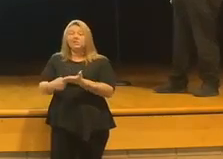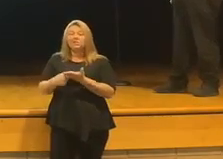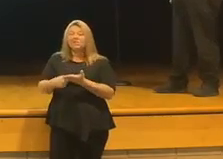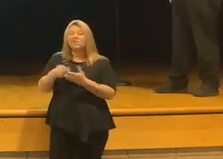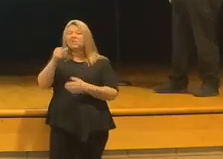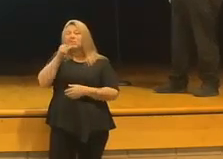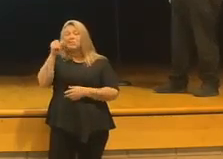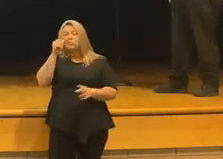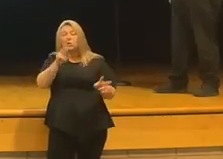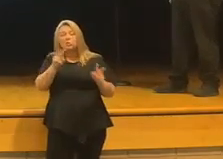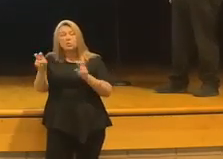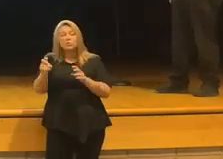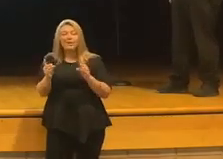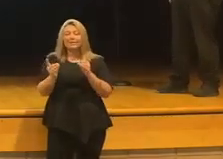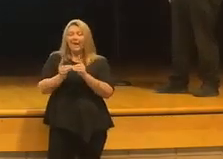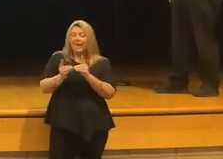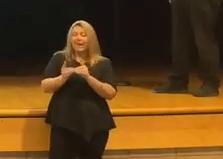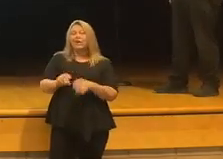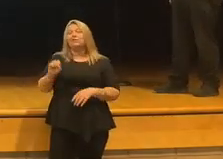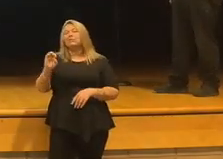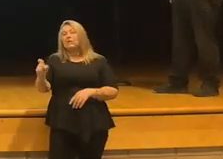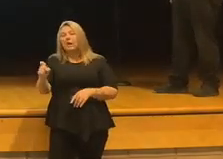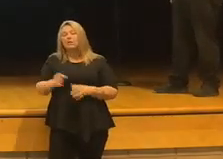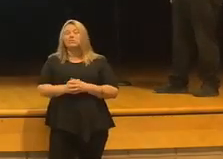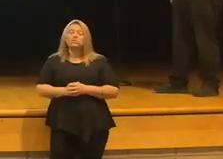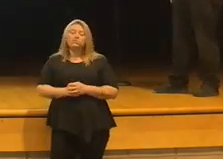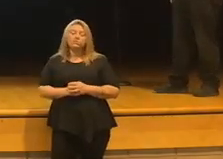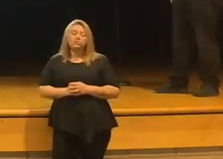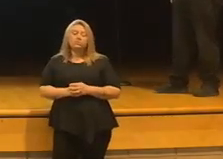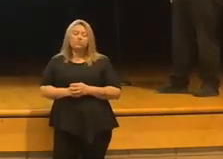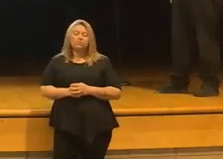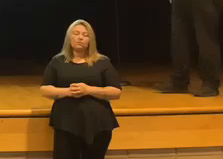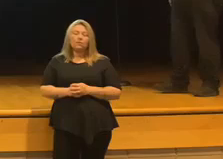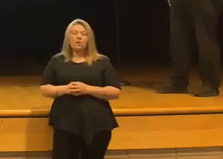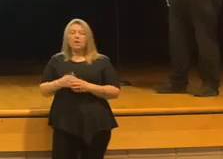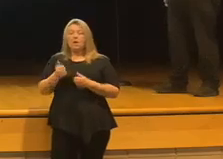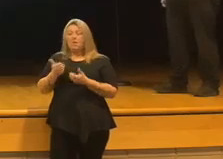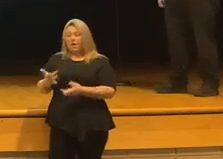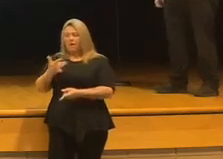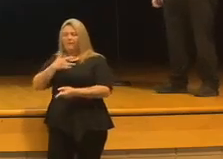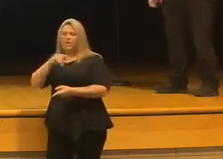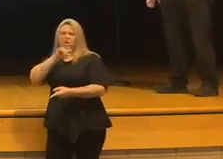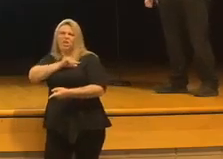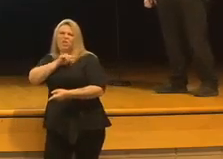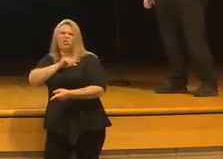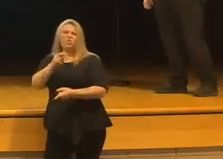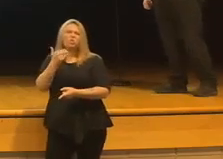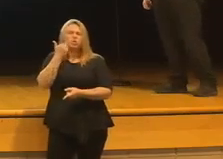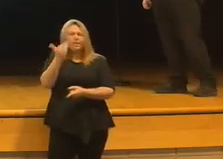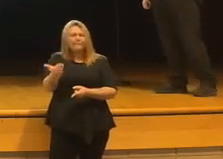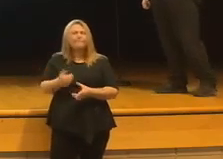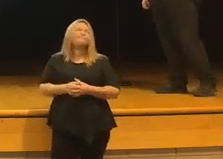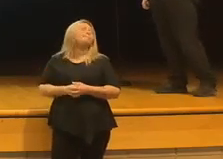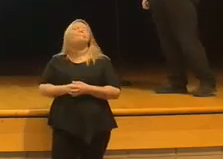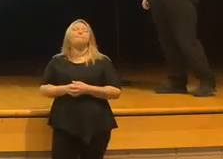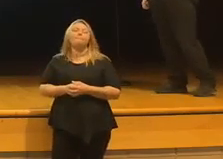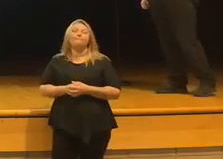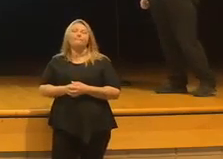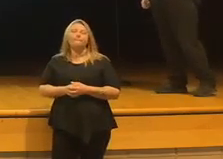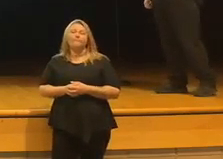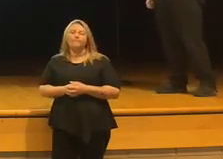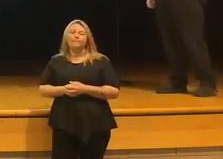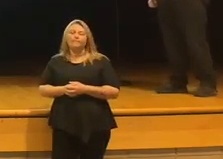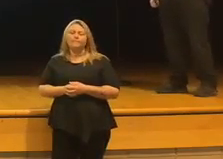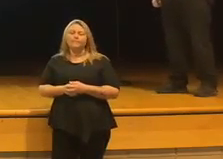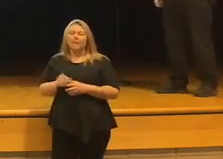adult subjects such as dating or sex, make them feel guilty or ashamed, ask